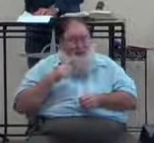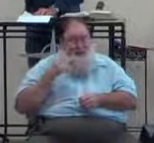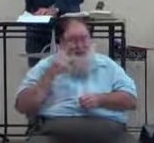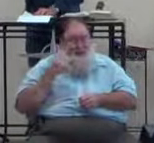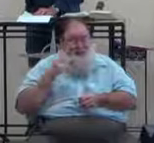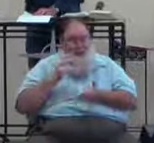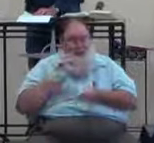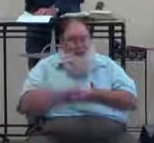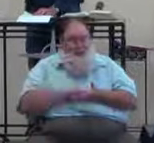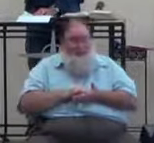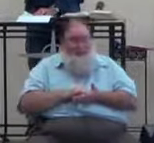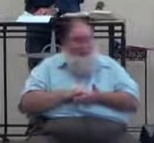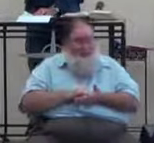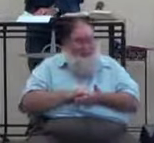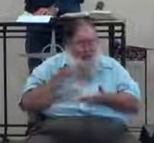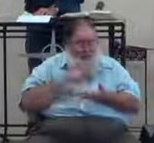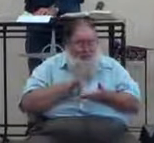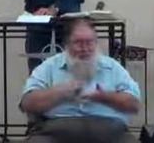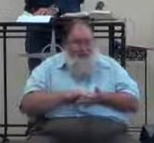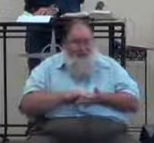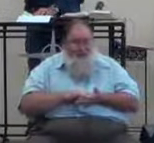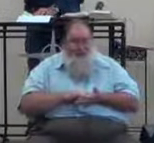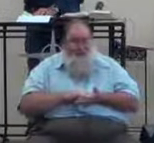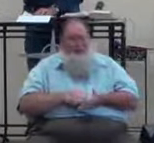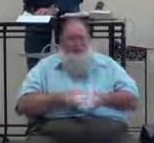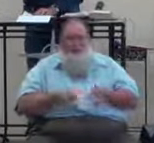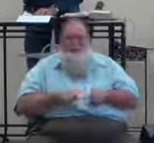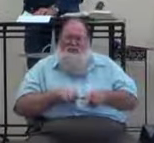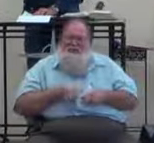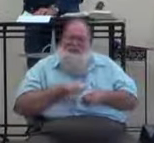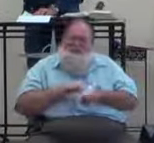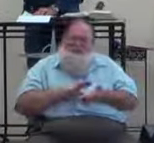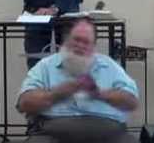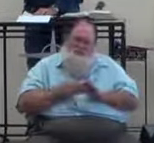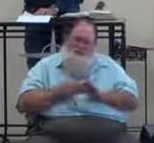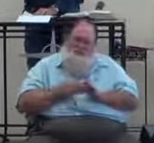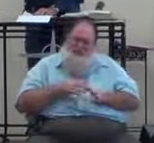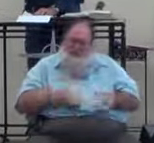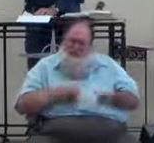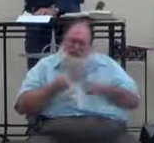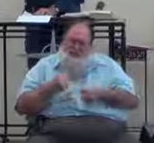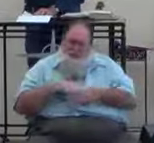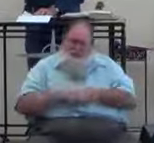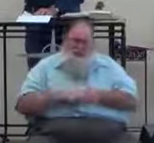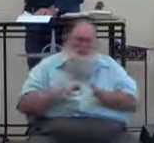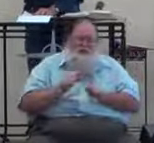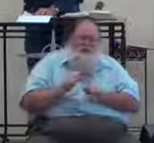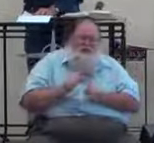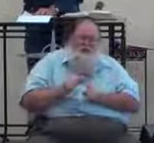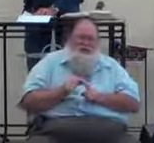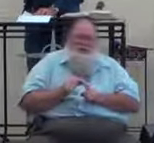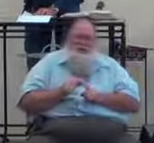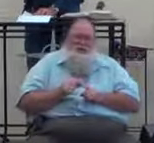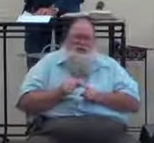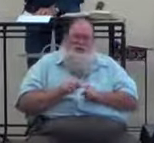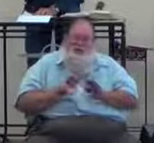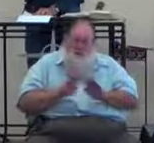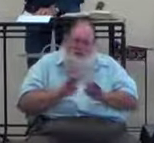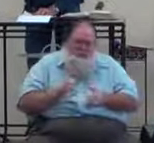Whenever I get strong in the word and serve harder and push harder, I think there's more opposition. The more we